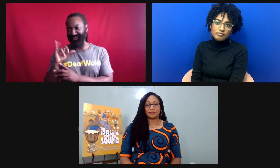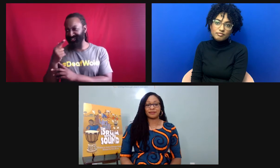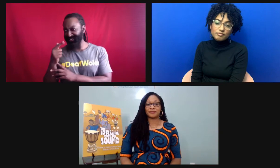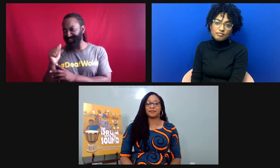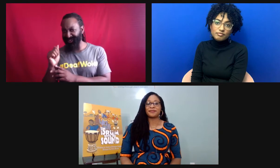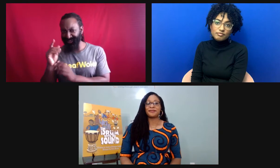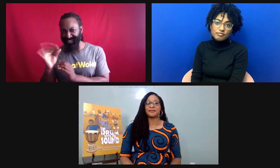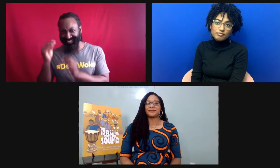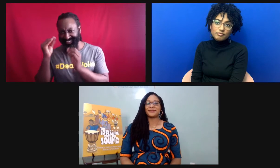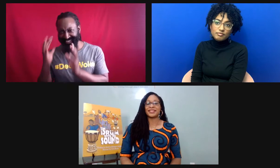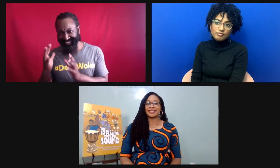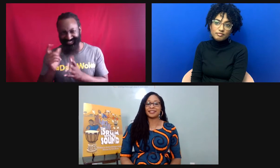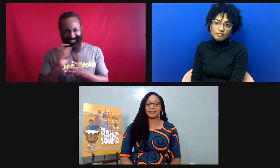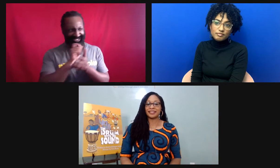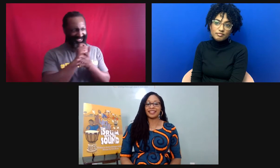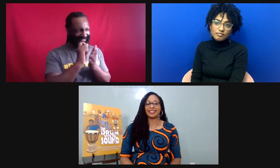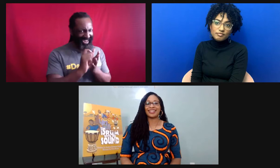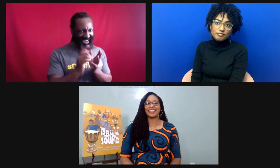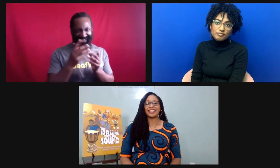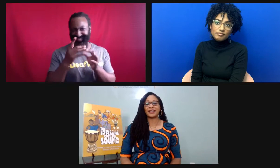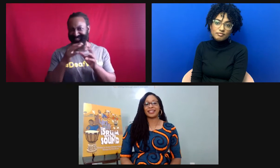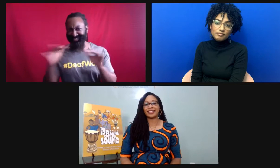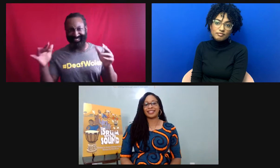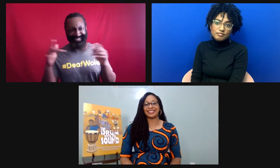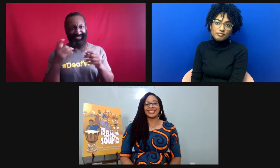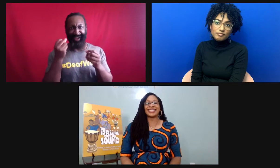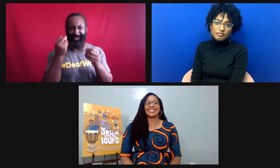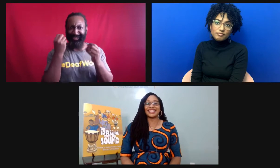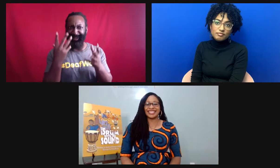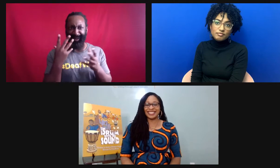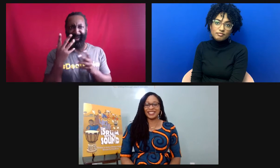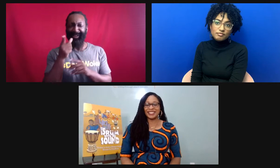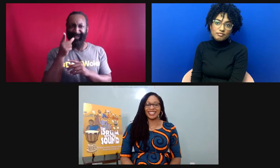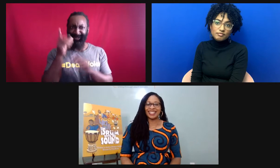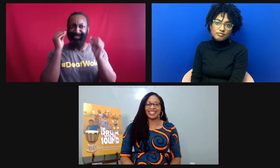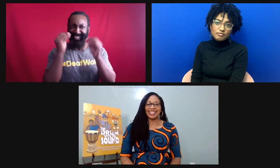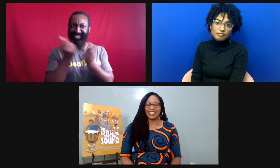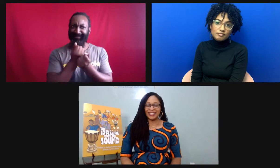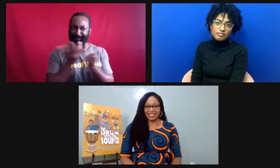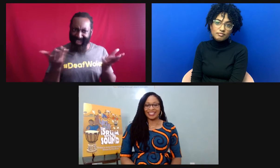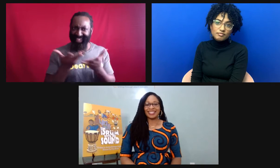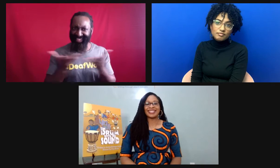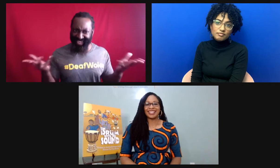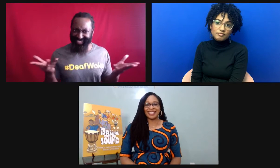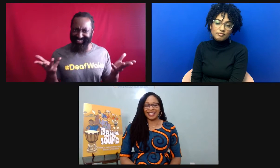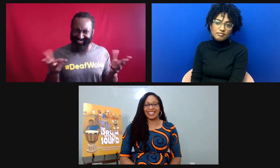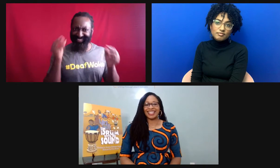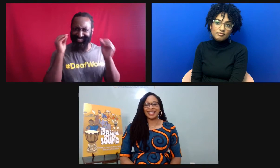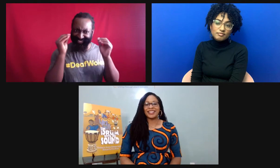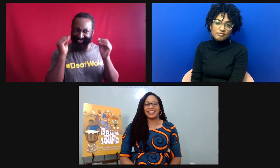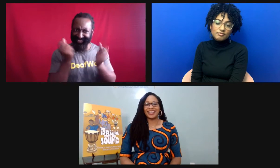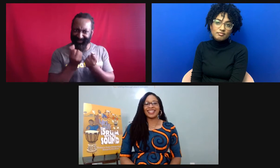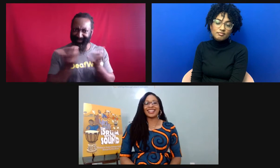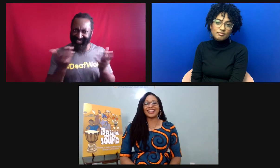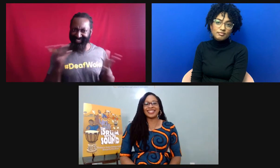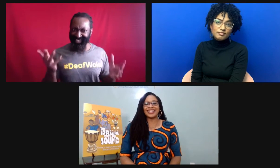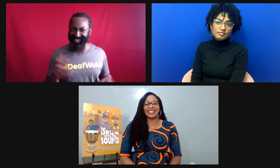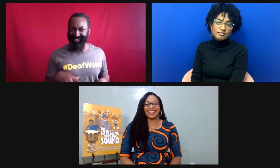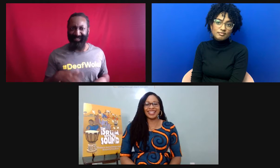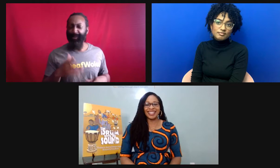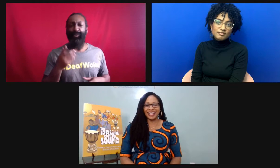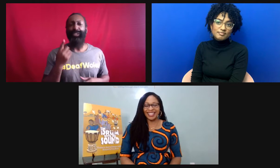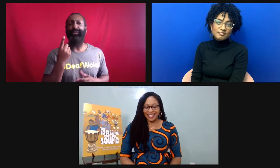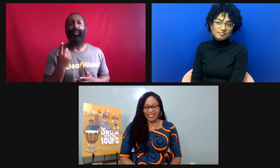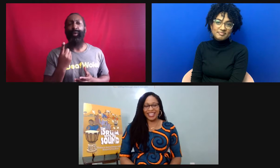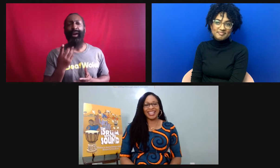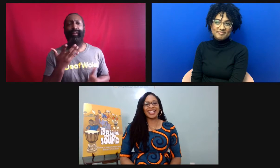So you're a teacher, yoga teacher, you're a publisher. You got, man, you are many